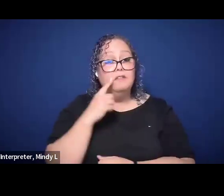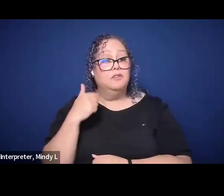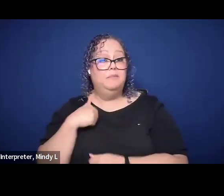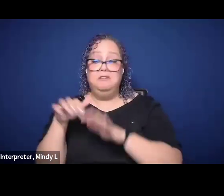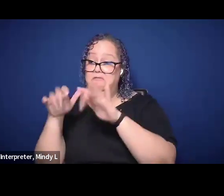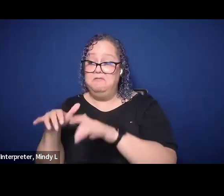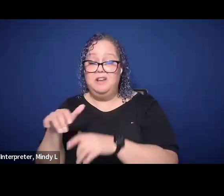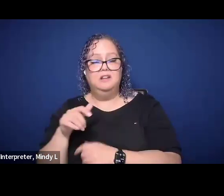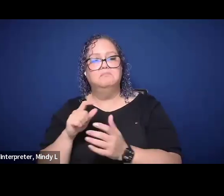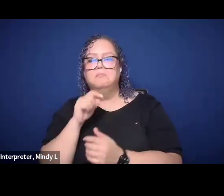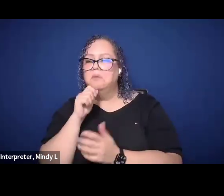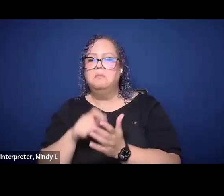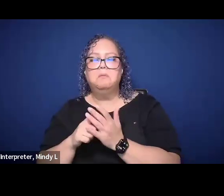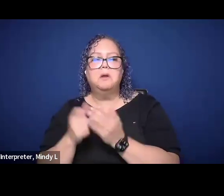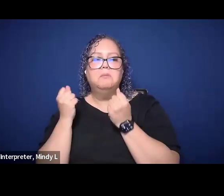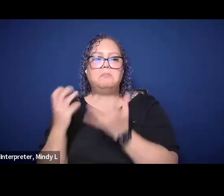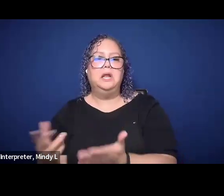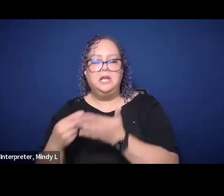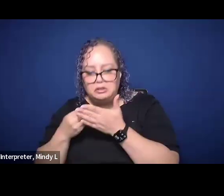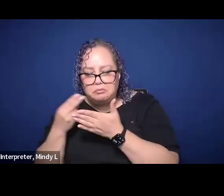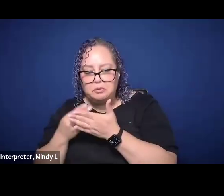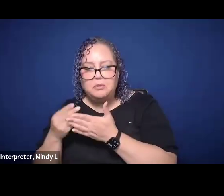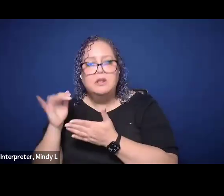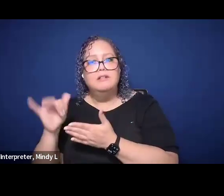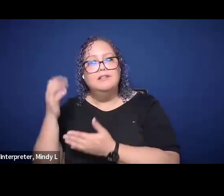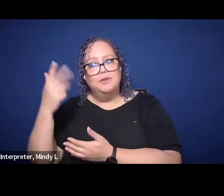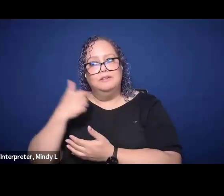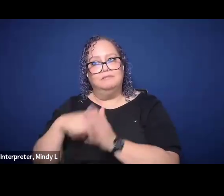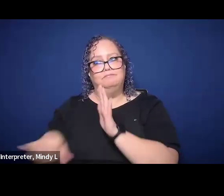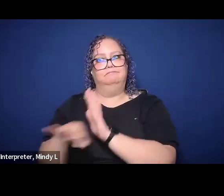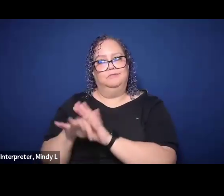very many spoons, which is why I chose that as my main business activity.